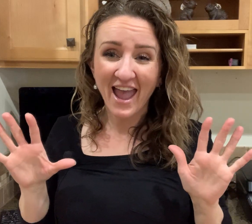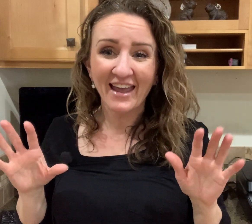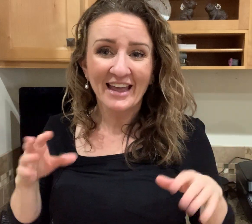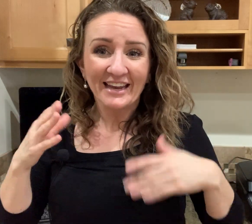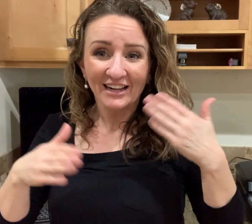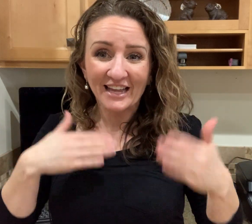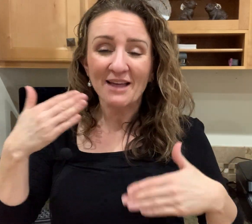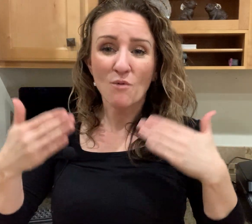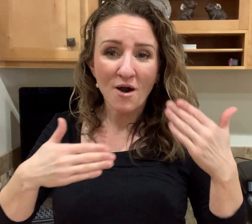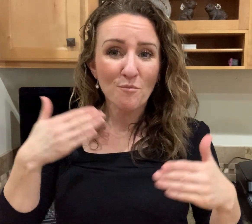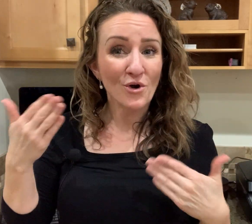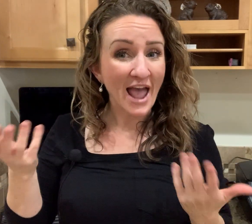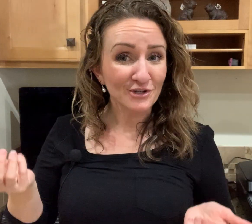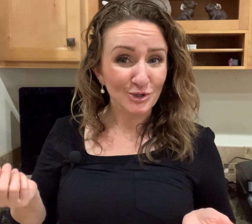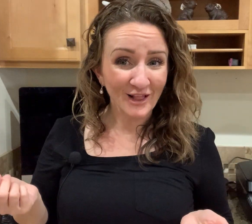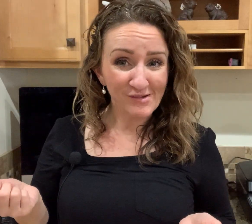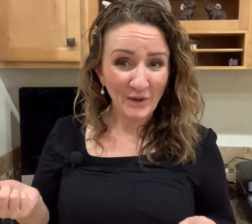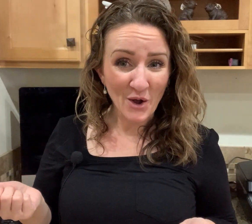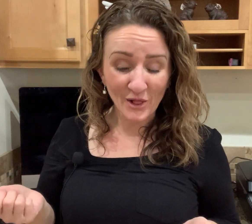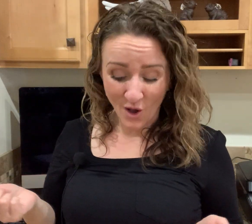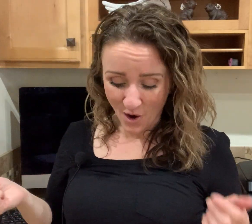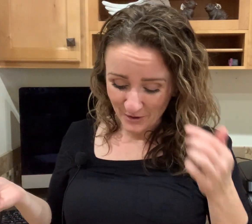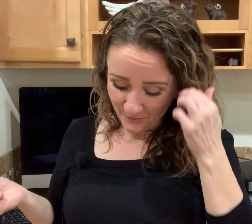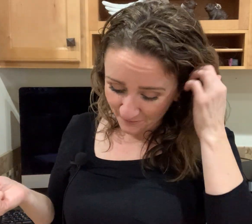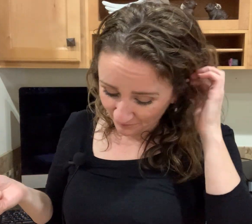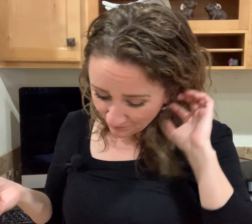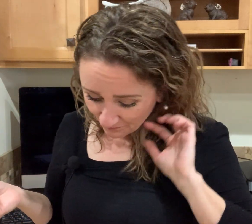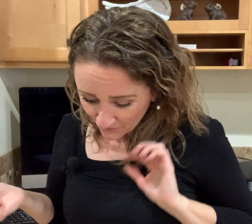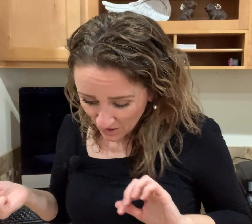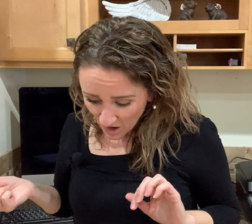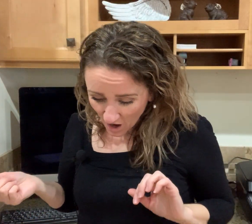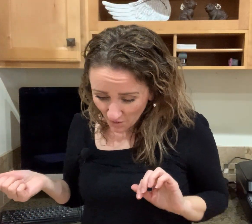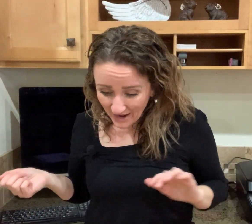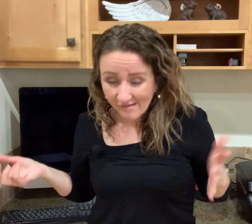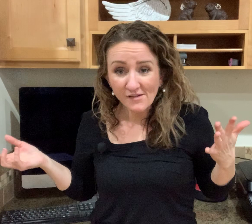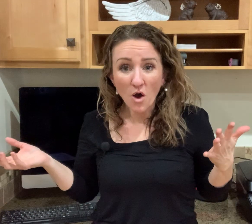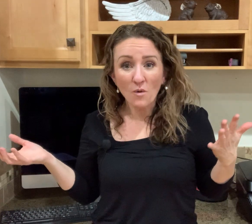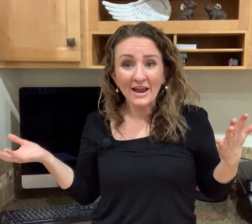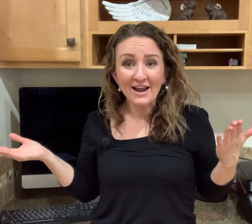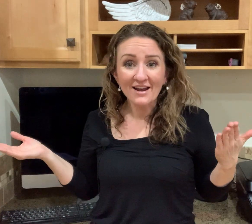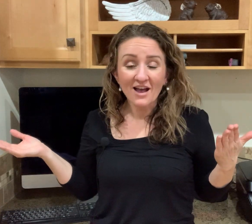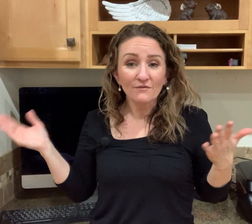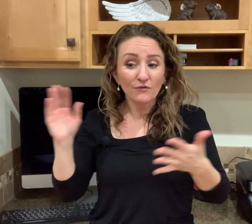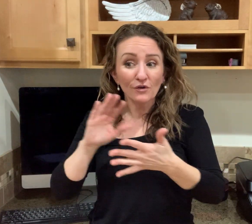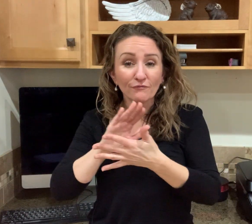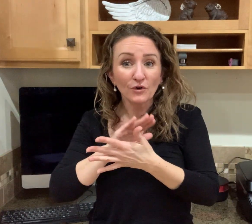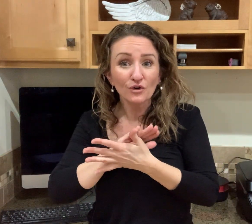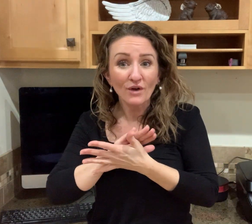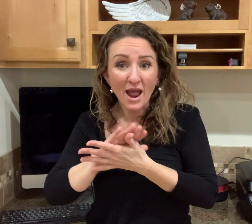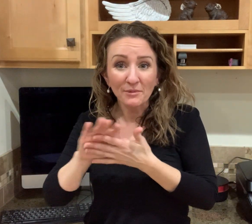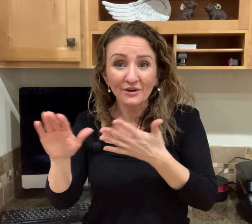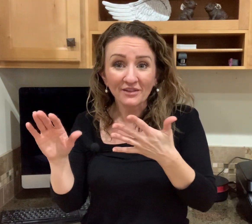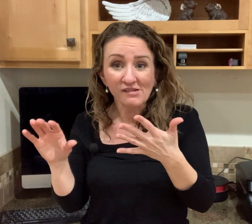okay. It'll get more and more natural as we go along. Okay, so for grammar this